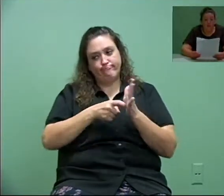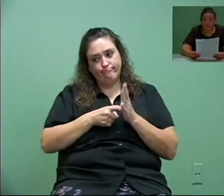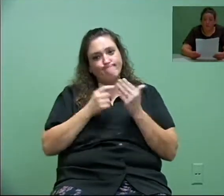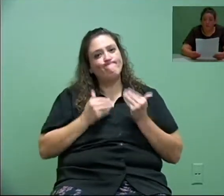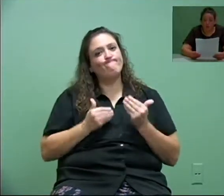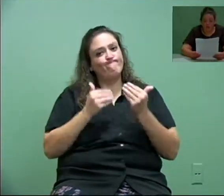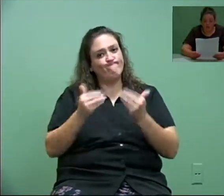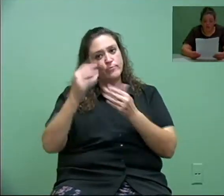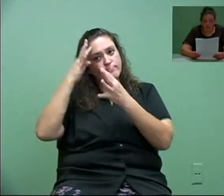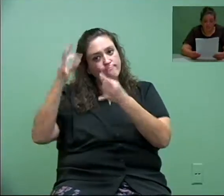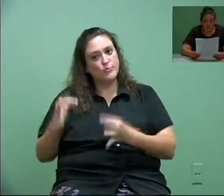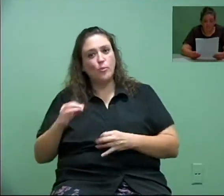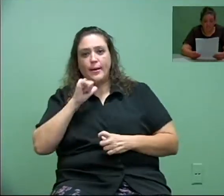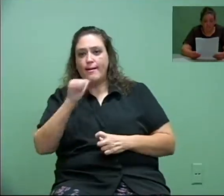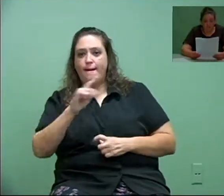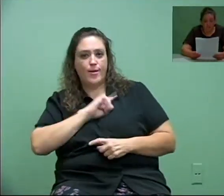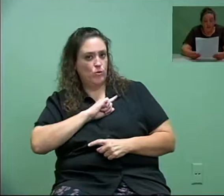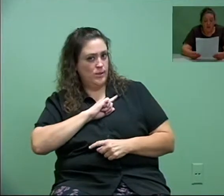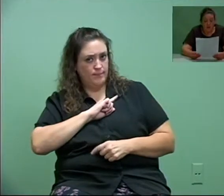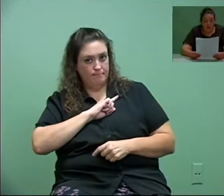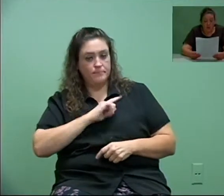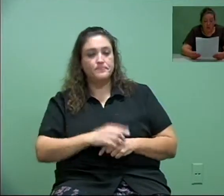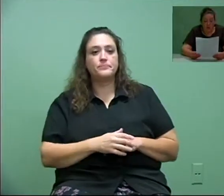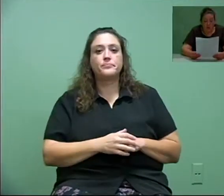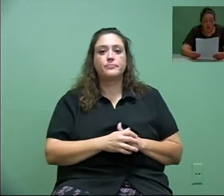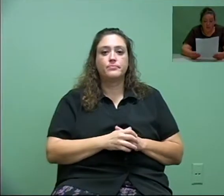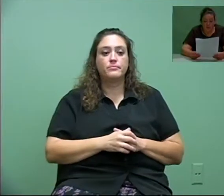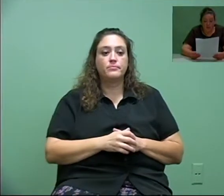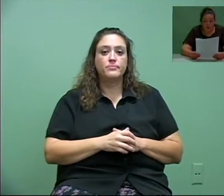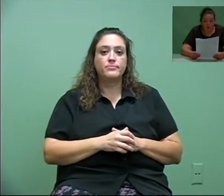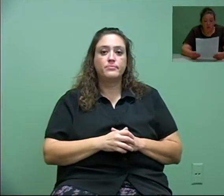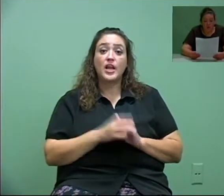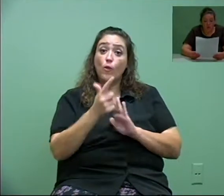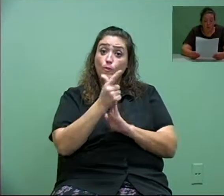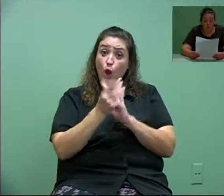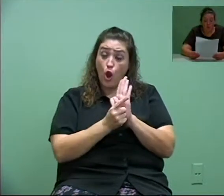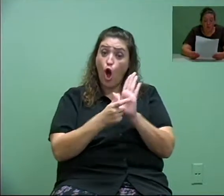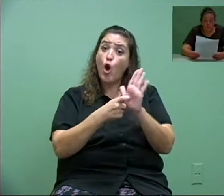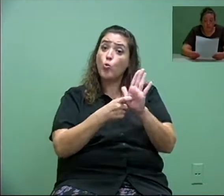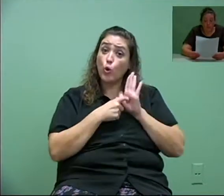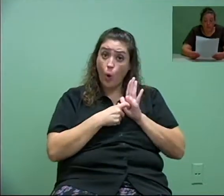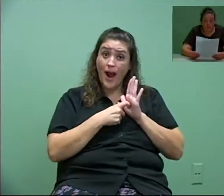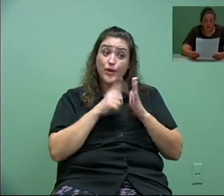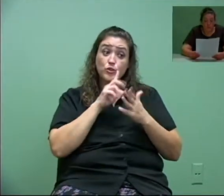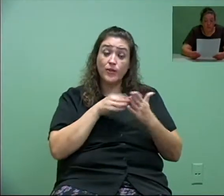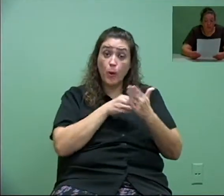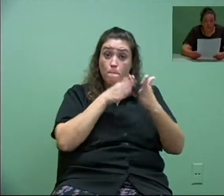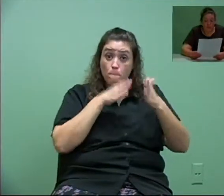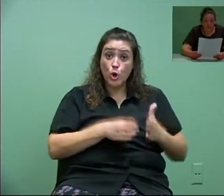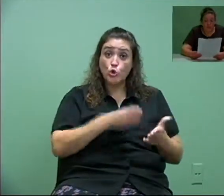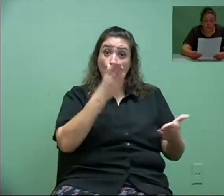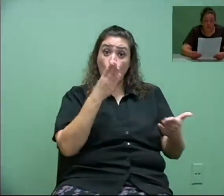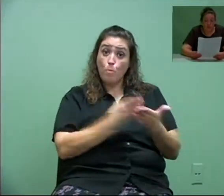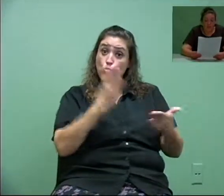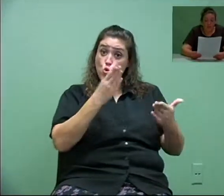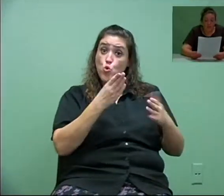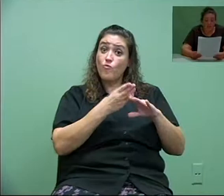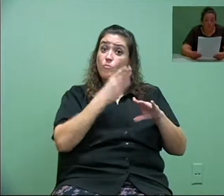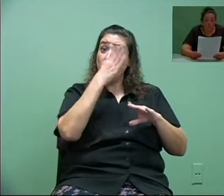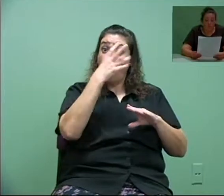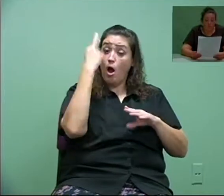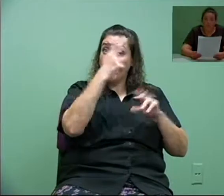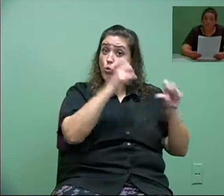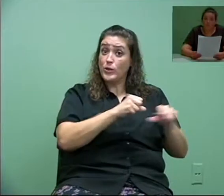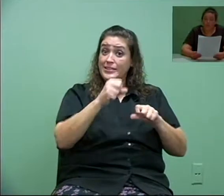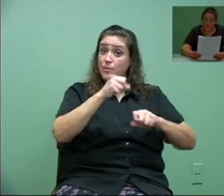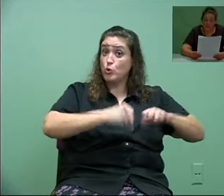return a verdict of not guilty. The law requires that the prosecutor prove beyond a reasonable doubt that the defendant